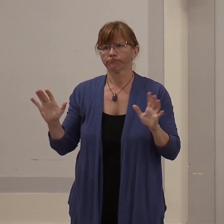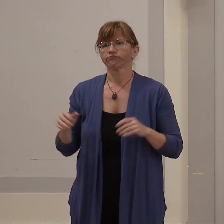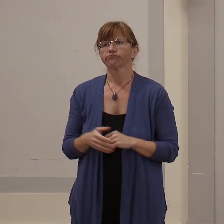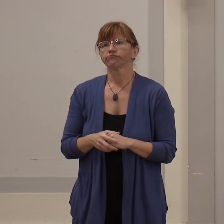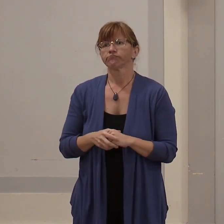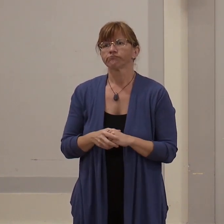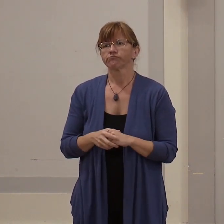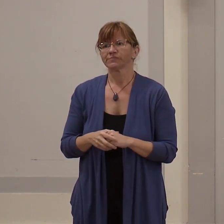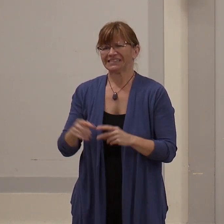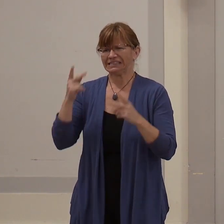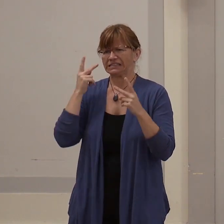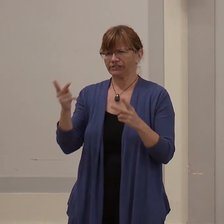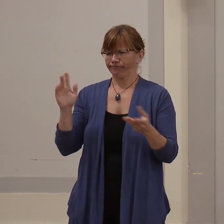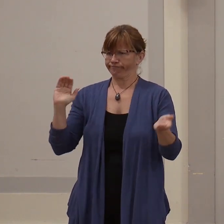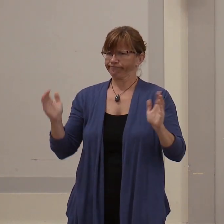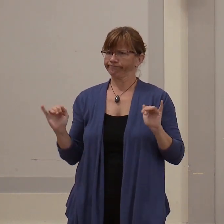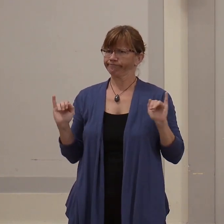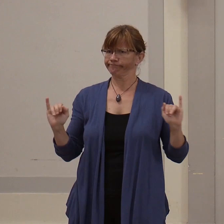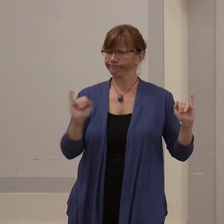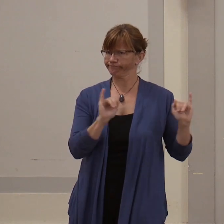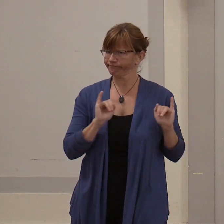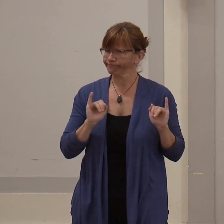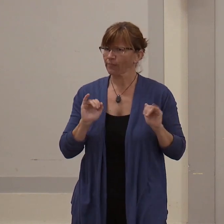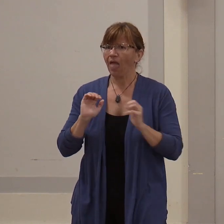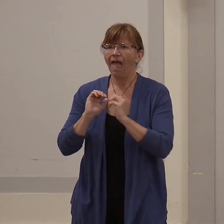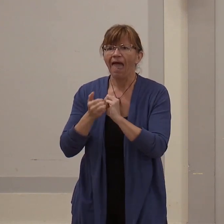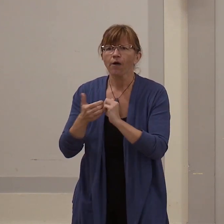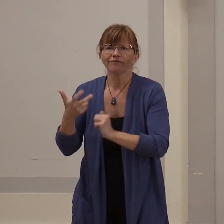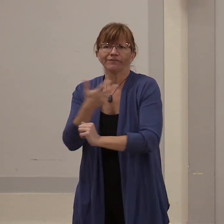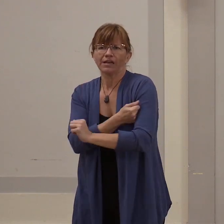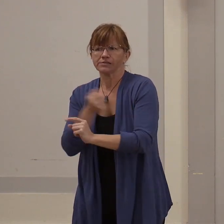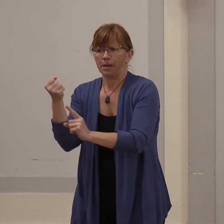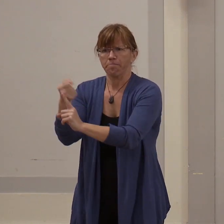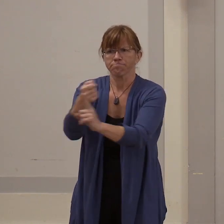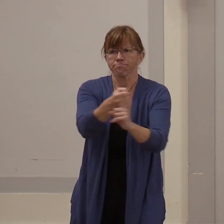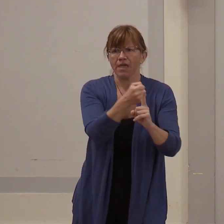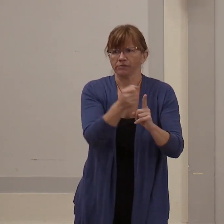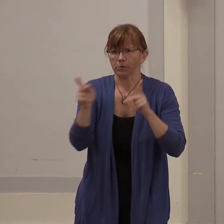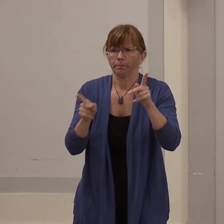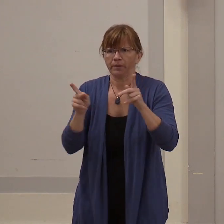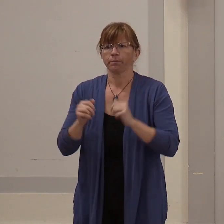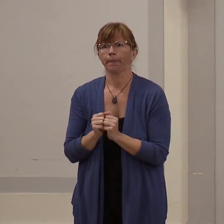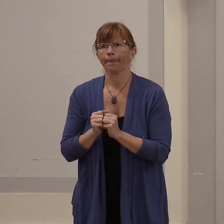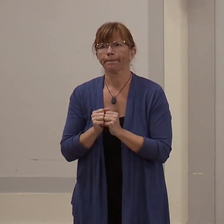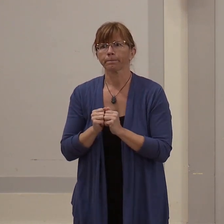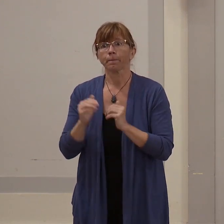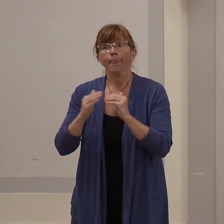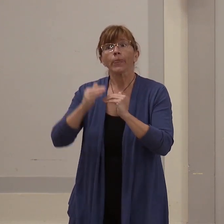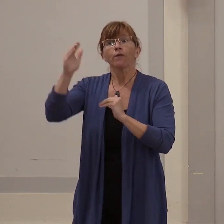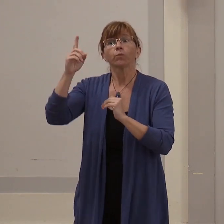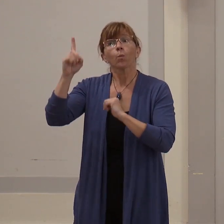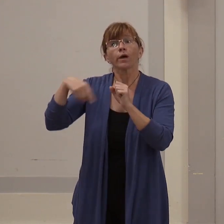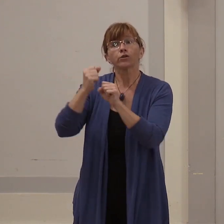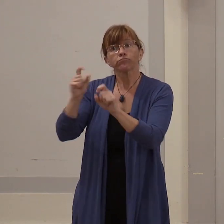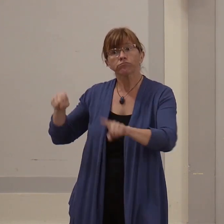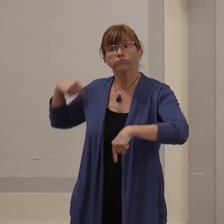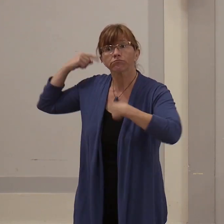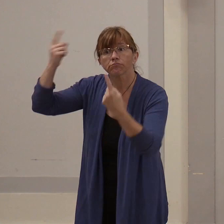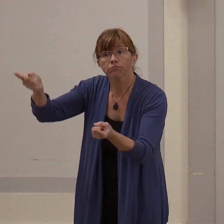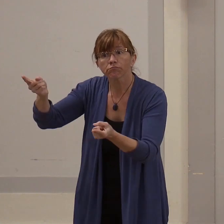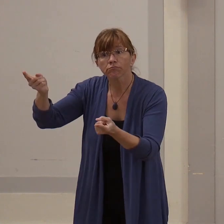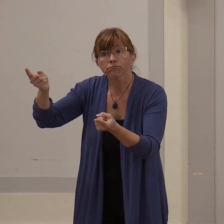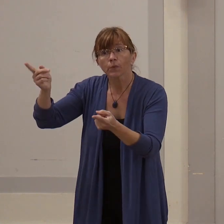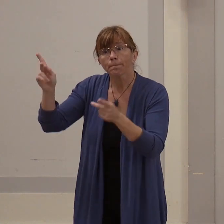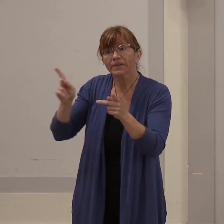in how the vaccines are affecting the health of our residents. For more than a year, residents 70 and older have consistently experienced among